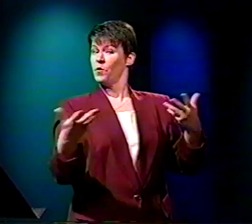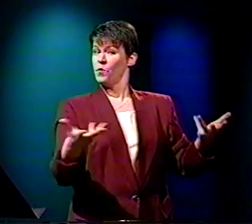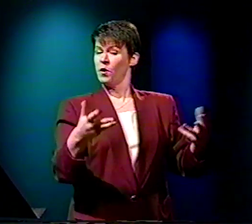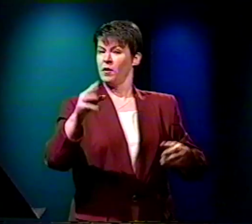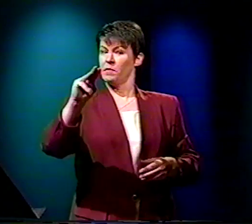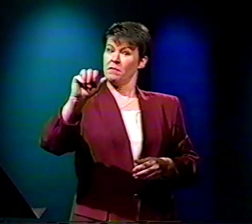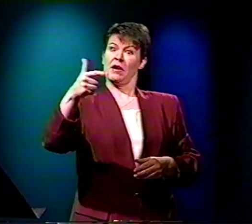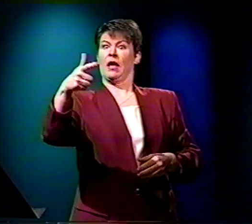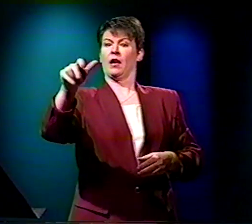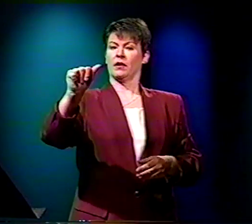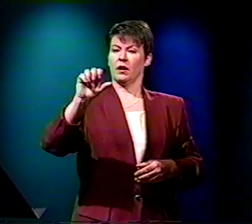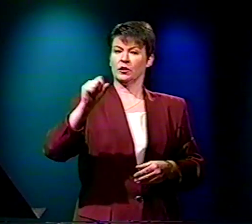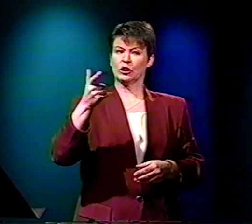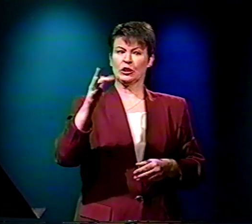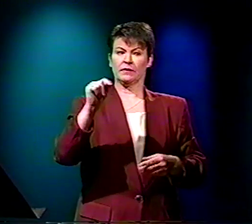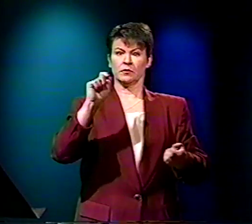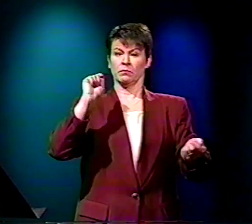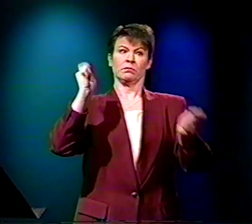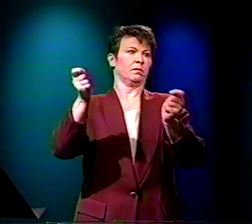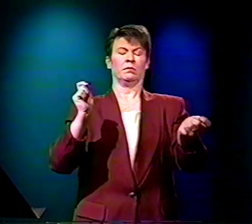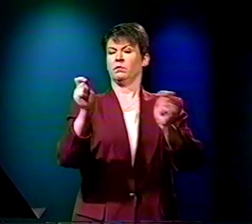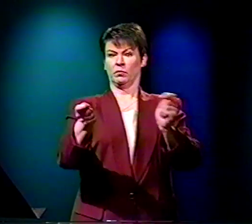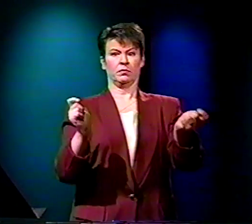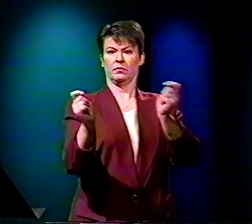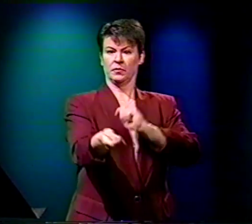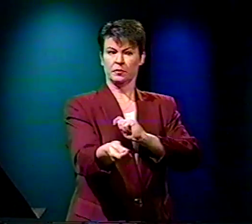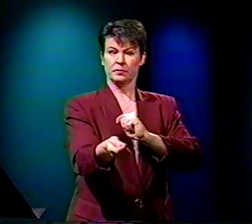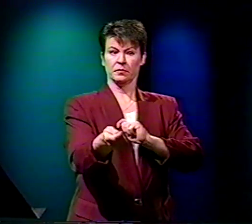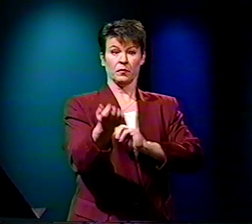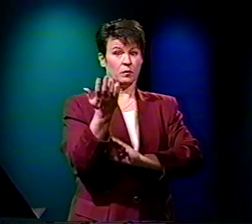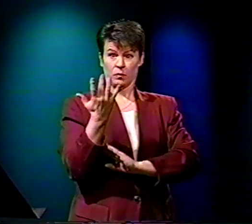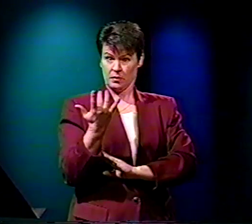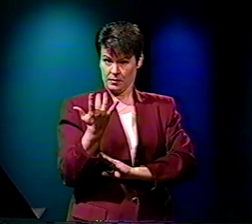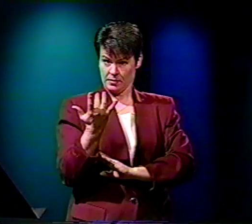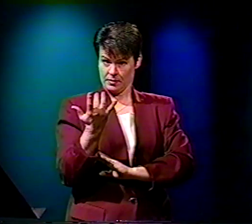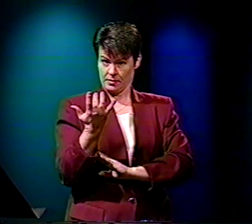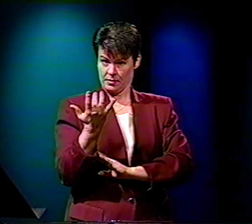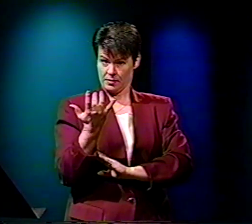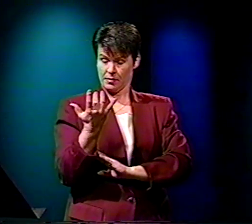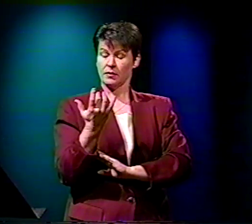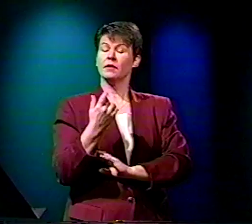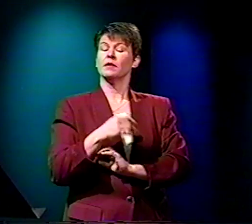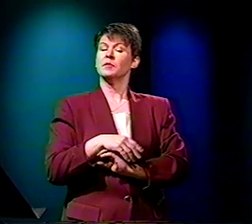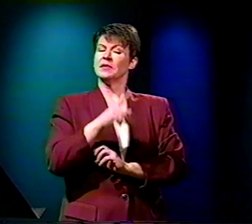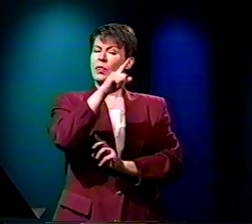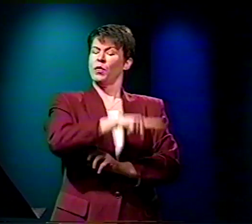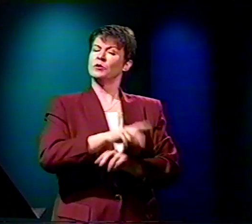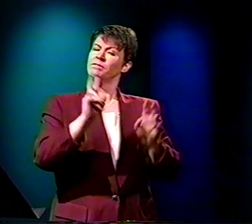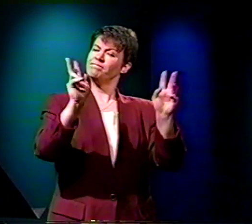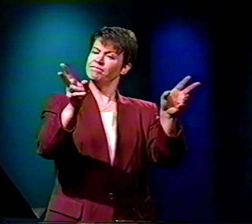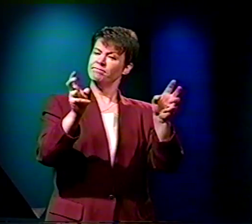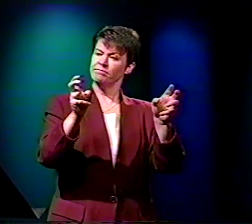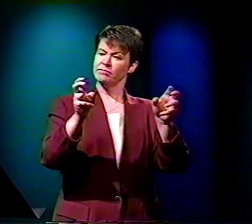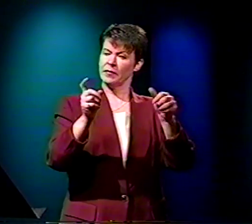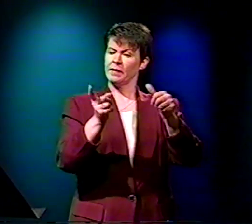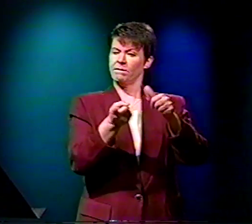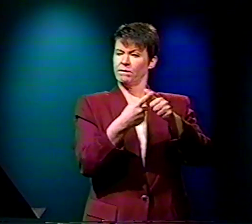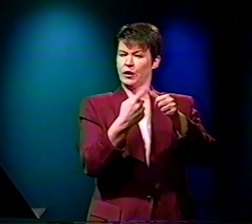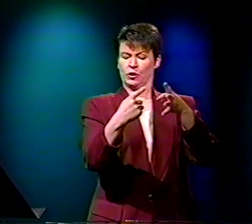As I look through these, I see these as having created mega shifts throughout time. And the reason I say